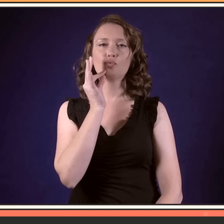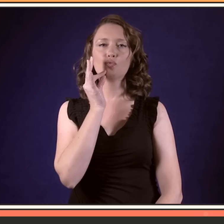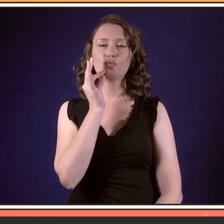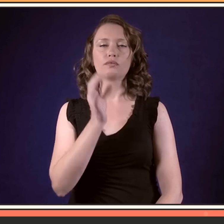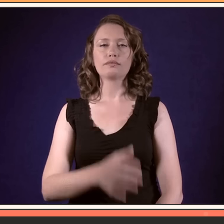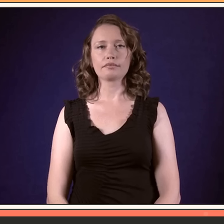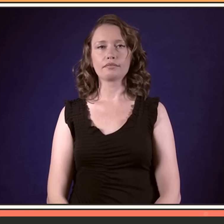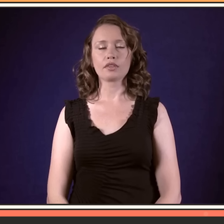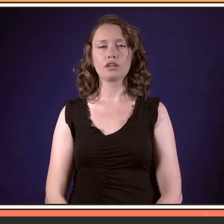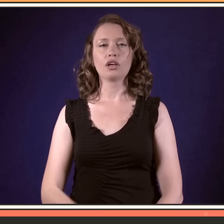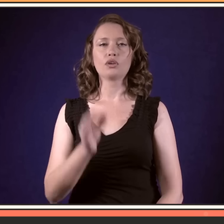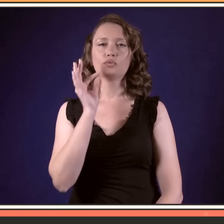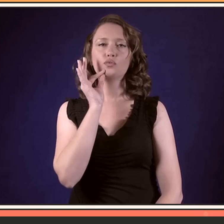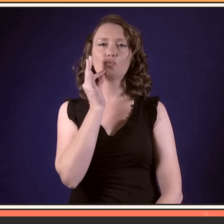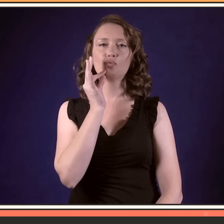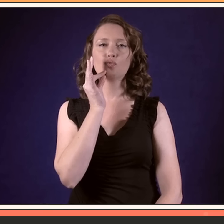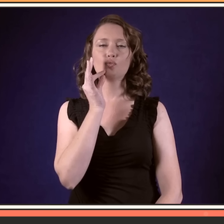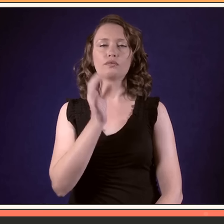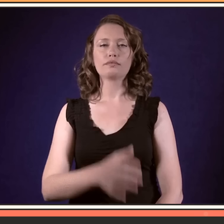Fruit.